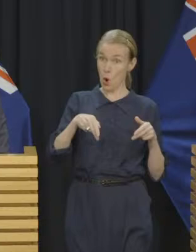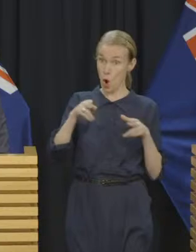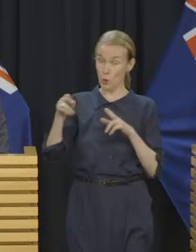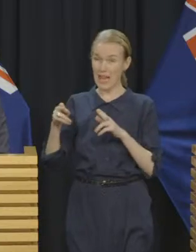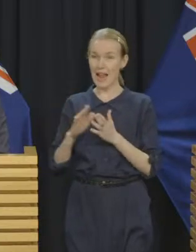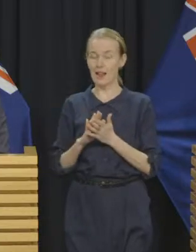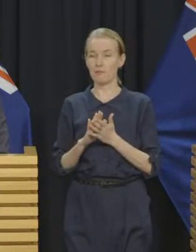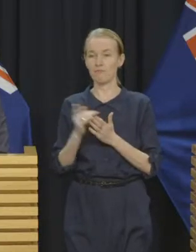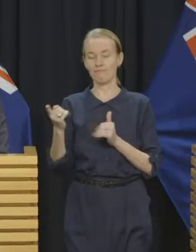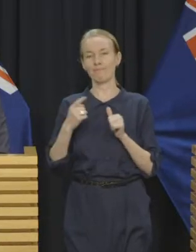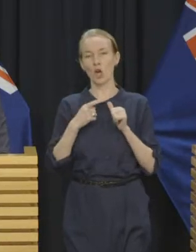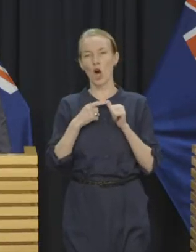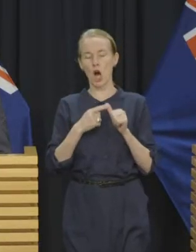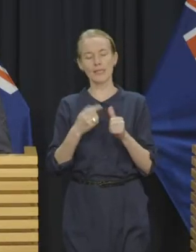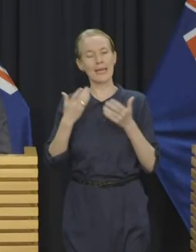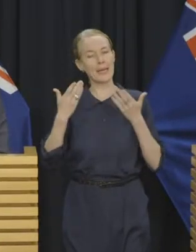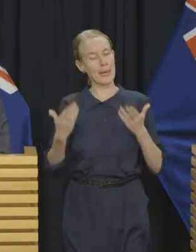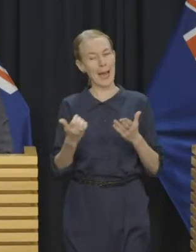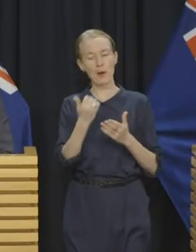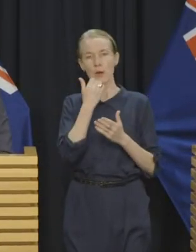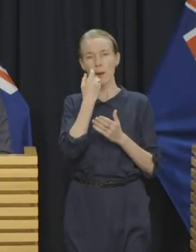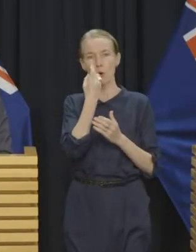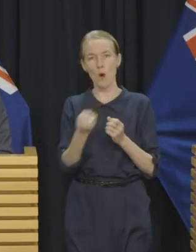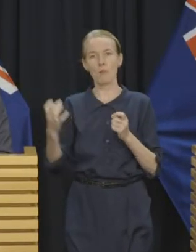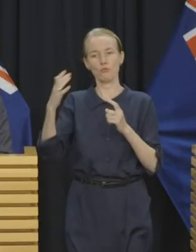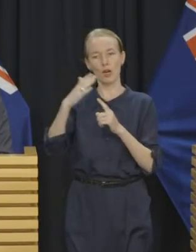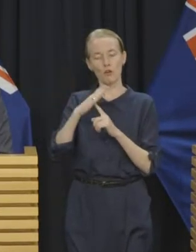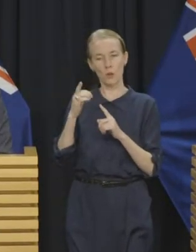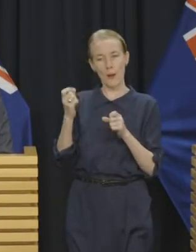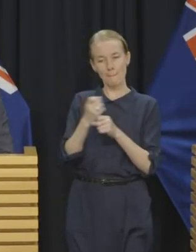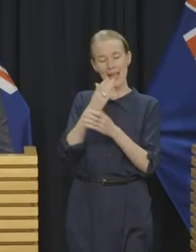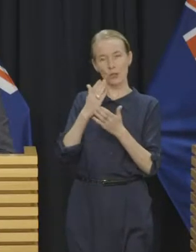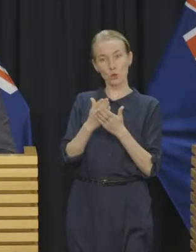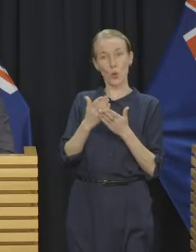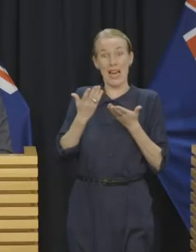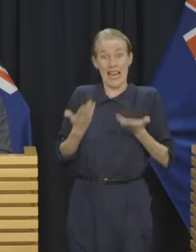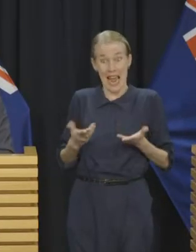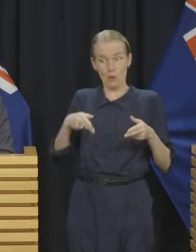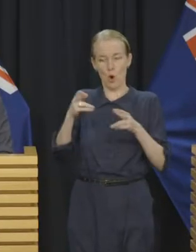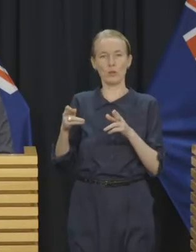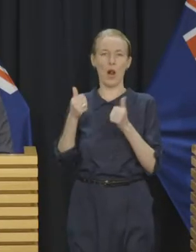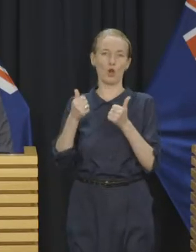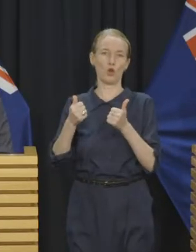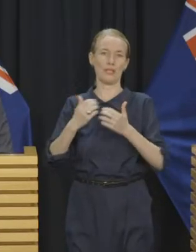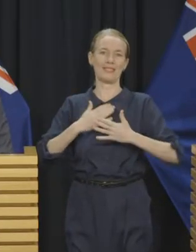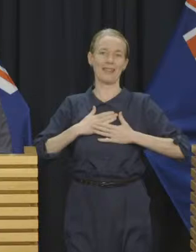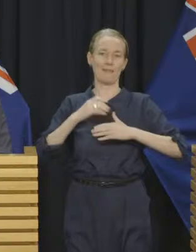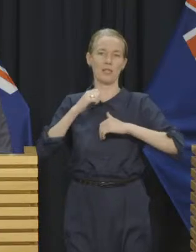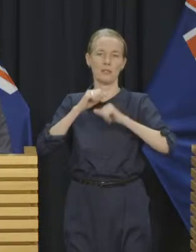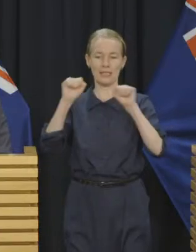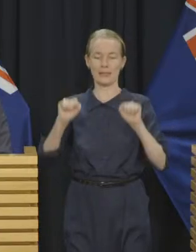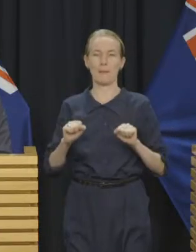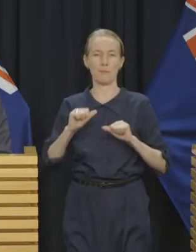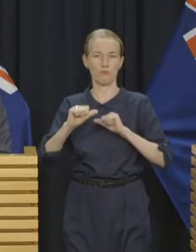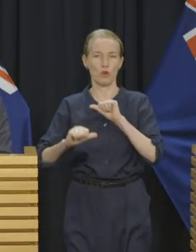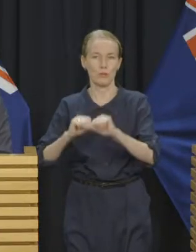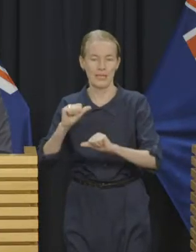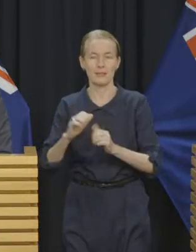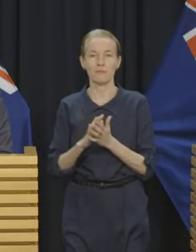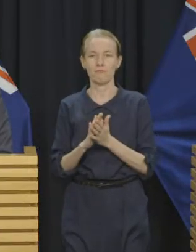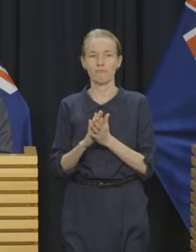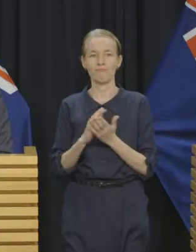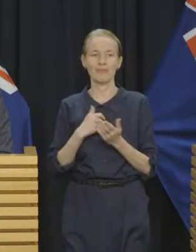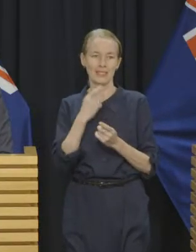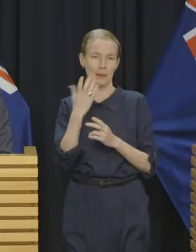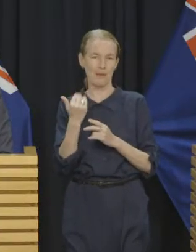facilities that we have and managing demand to ensure that we can accommodate people when they arrive. And as I've said, the airlines have been very cooperative with